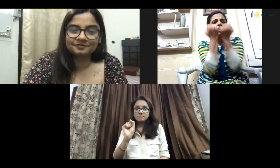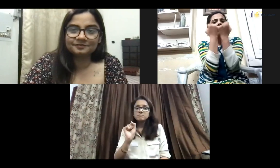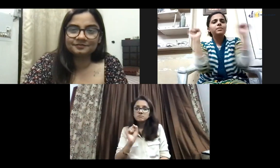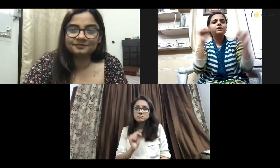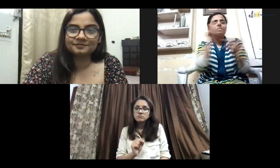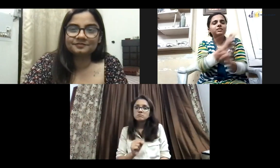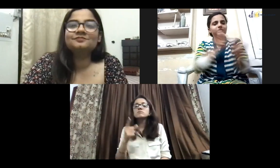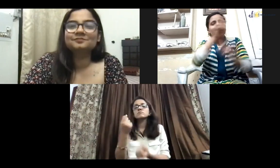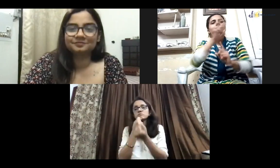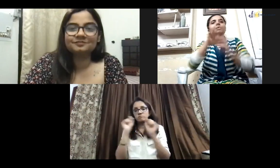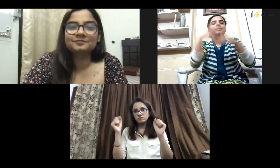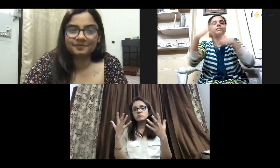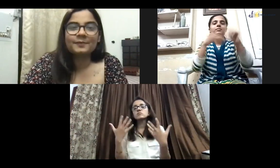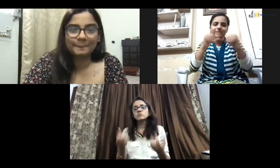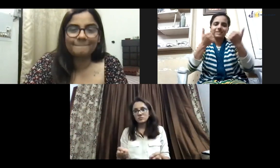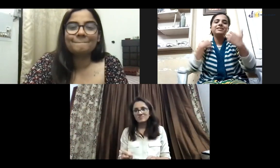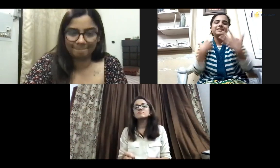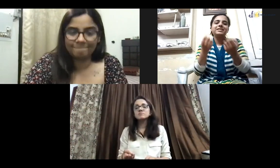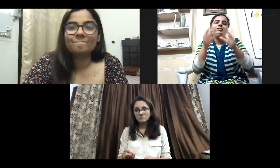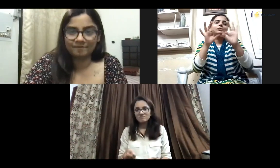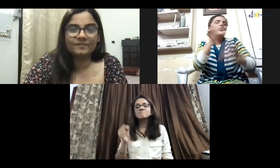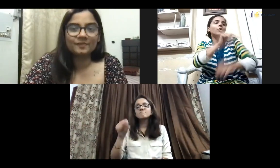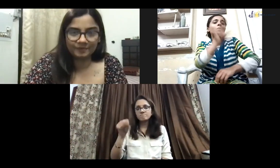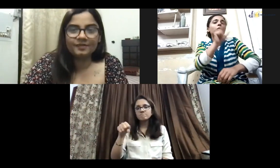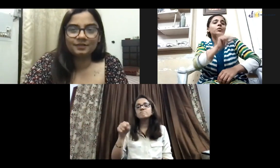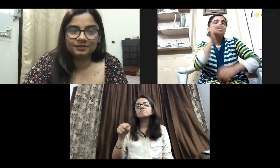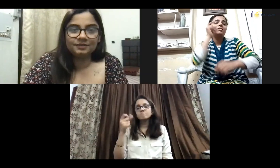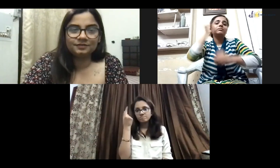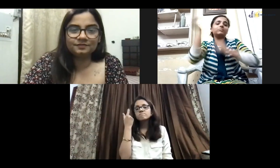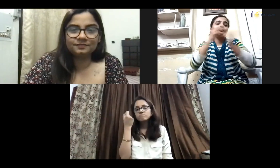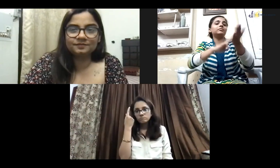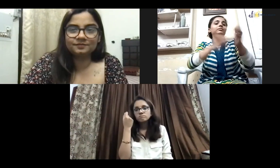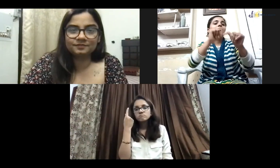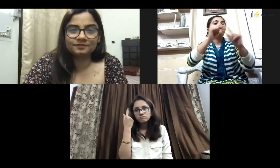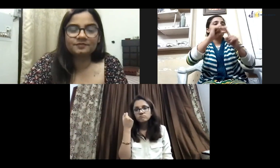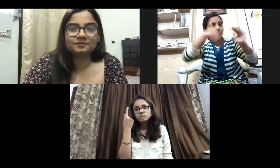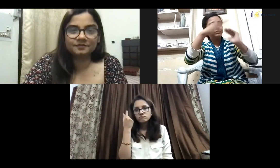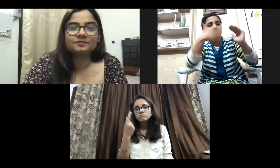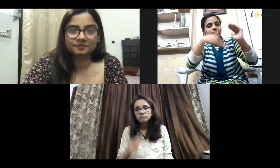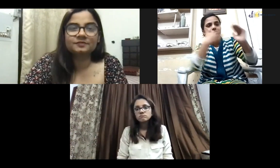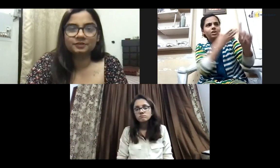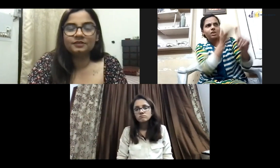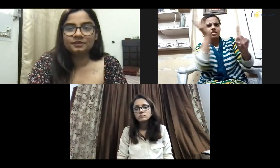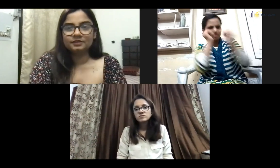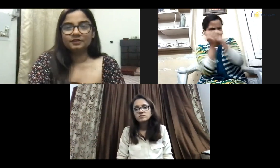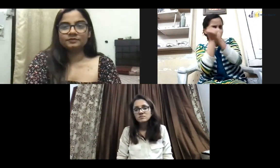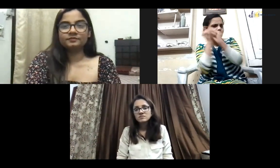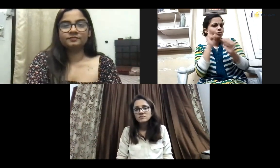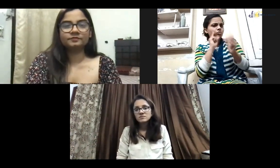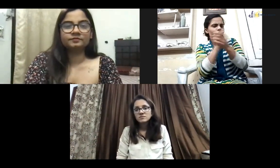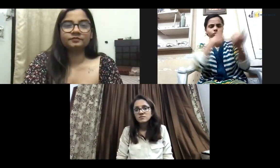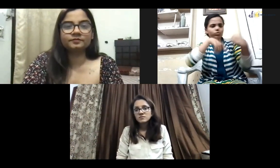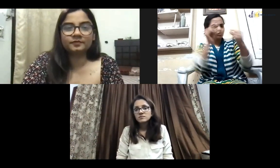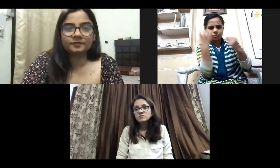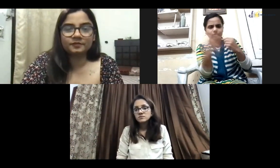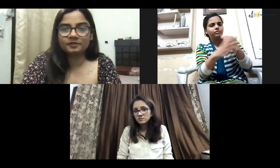But I would like to suggest, I would like to become independent. I would like to travel. The family would say no all the time. They would say no. They